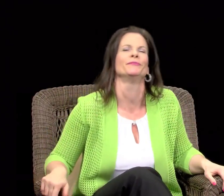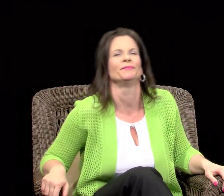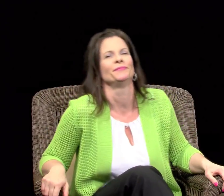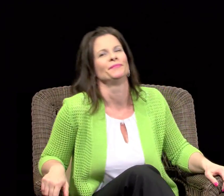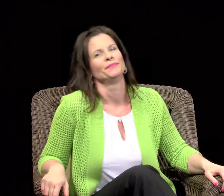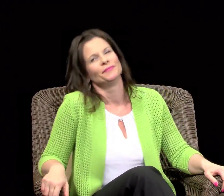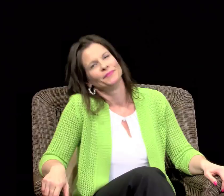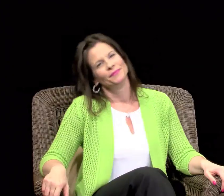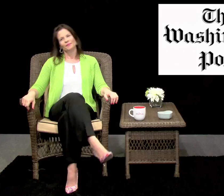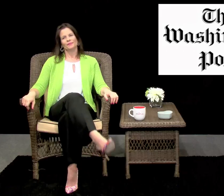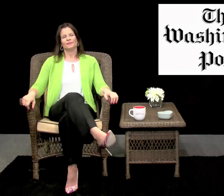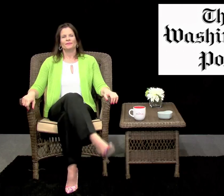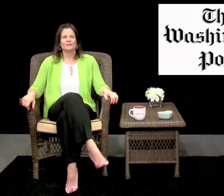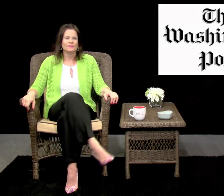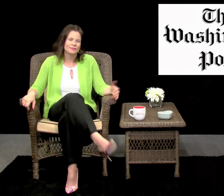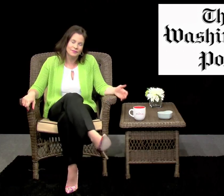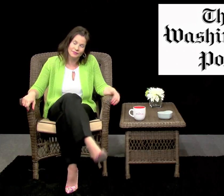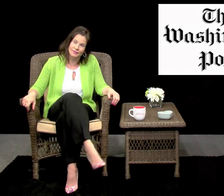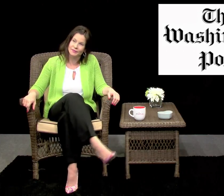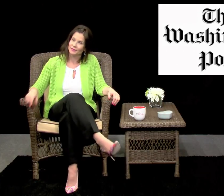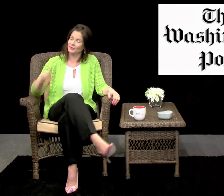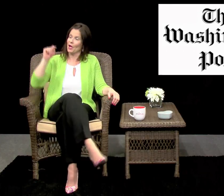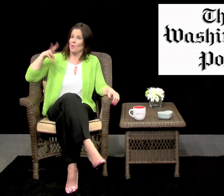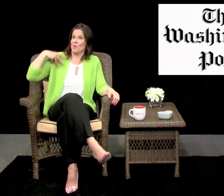opportunity as much as hearing people have opportunities.